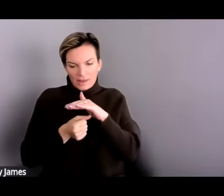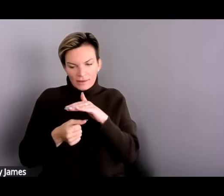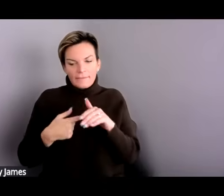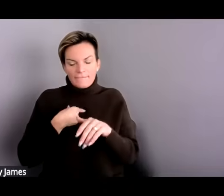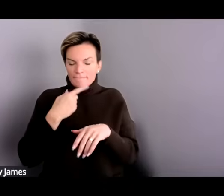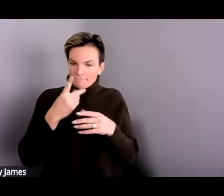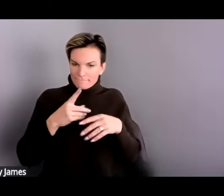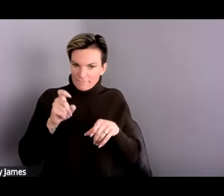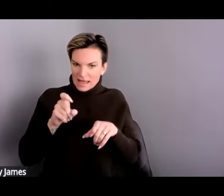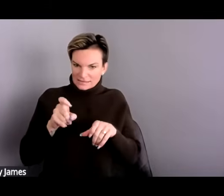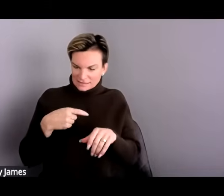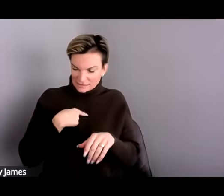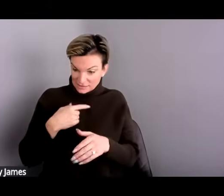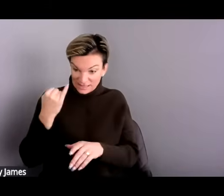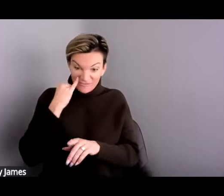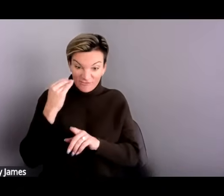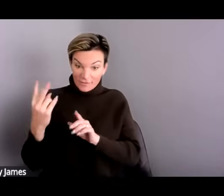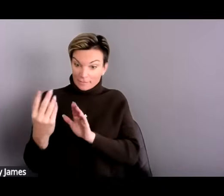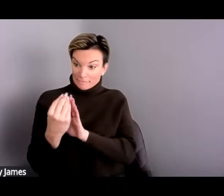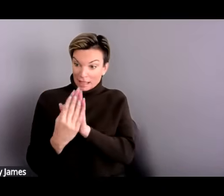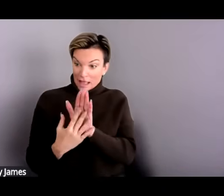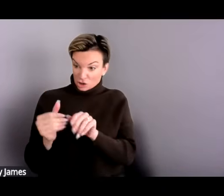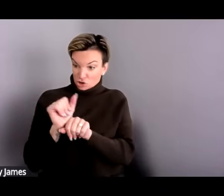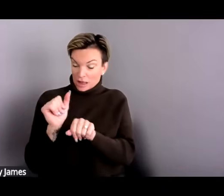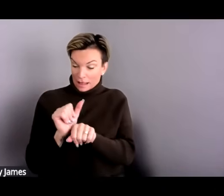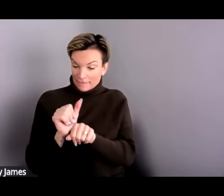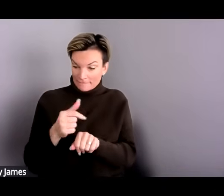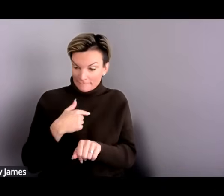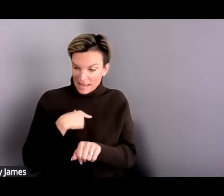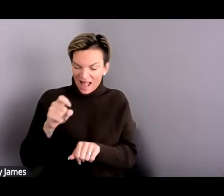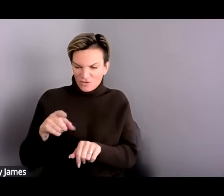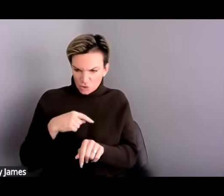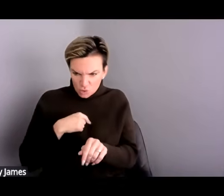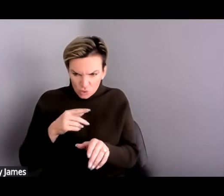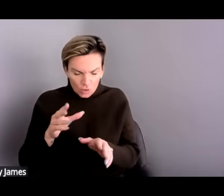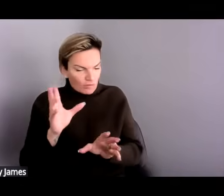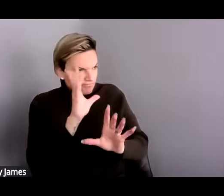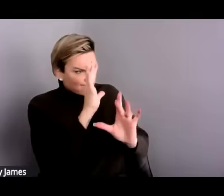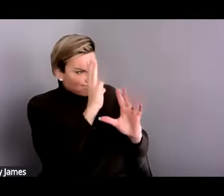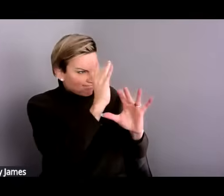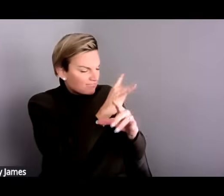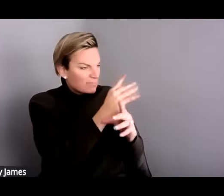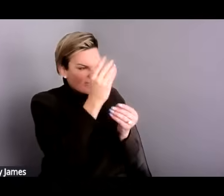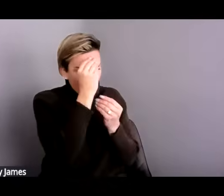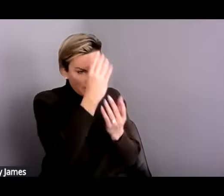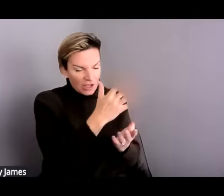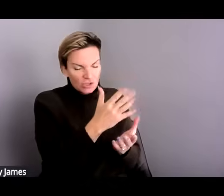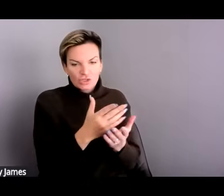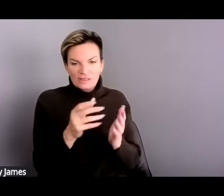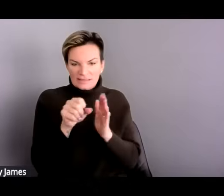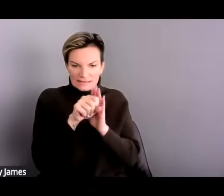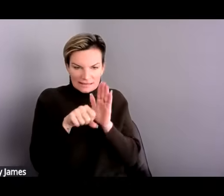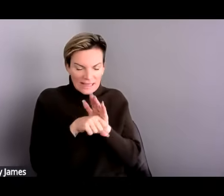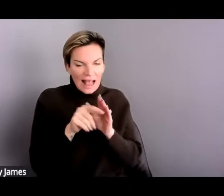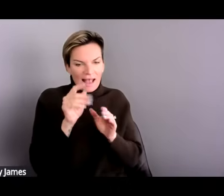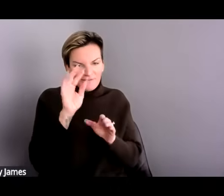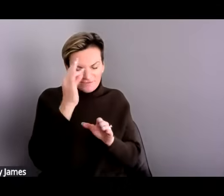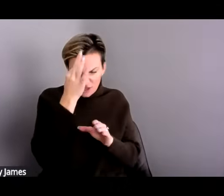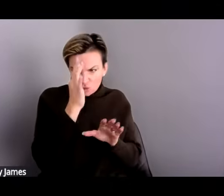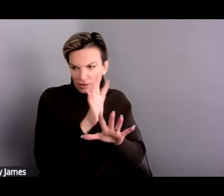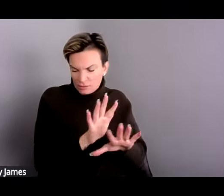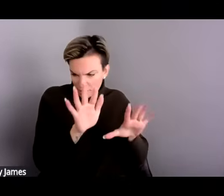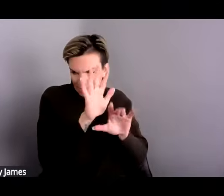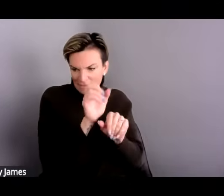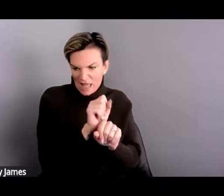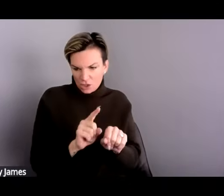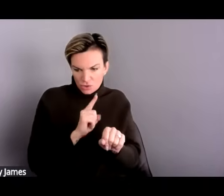have to legally gather information federally and statewide as to who they are and verify who